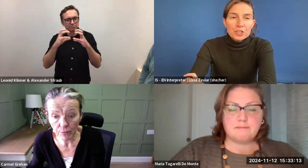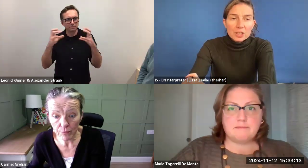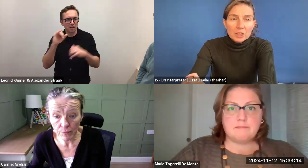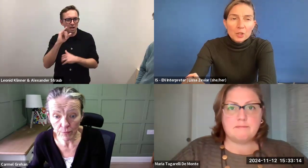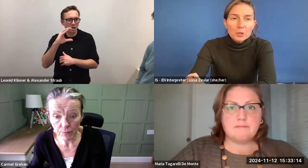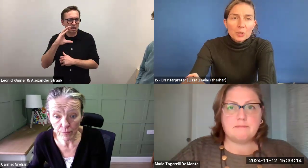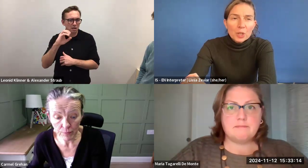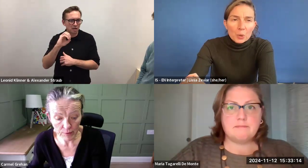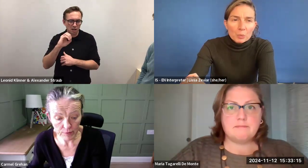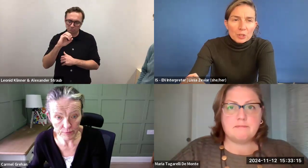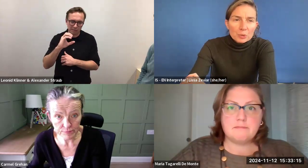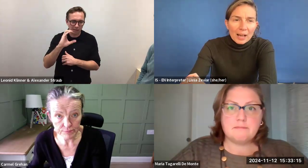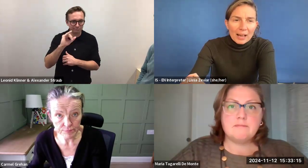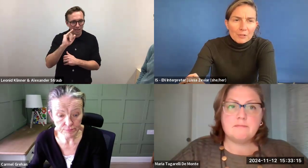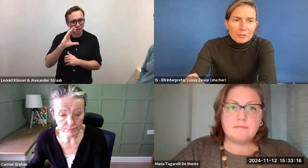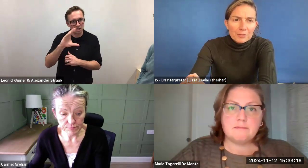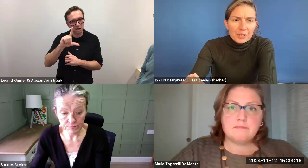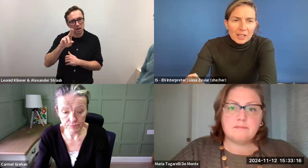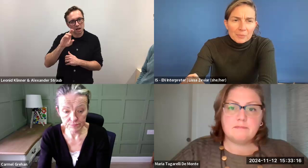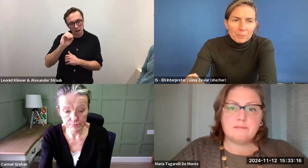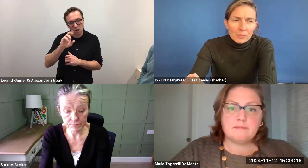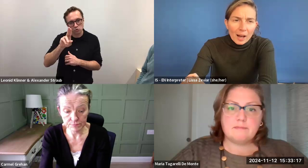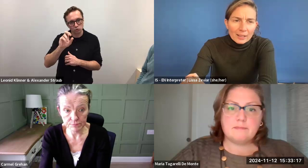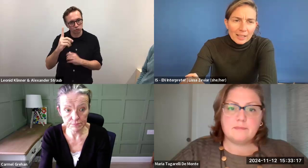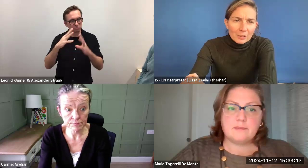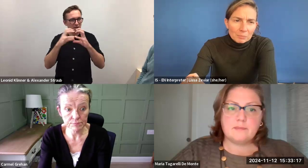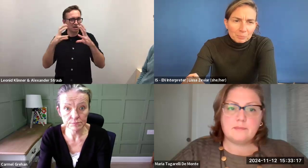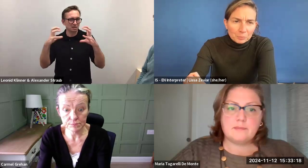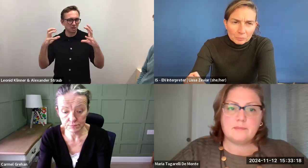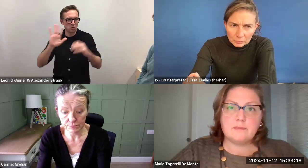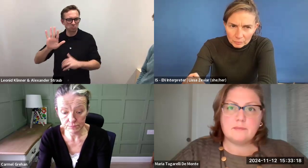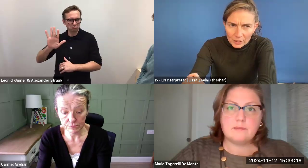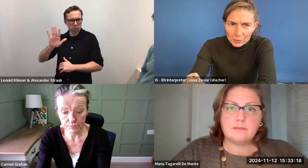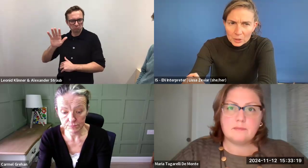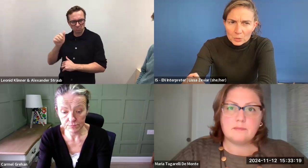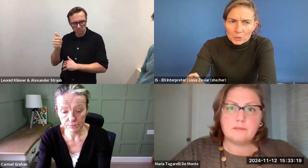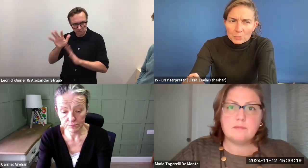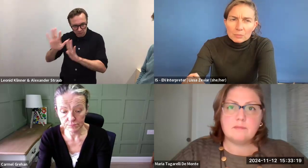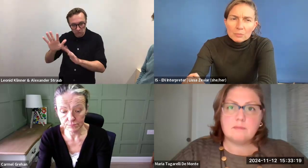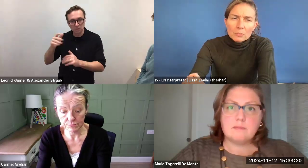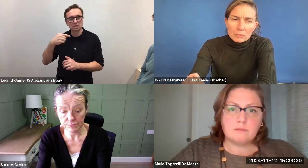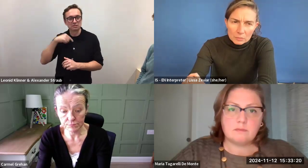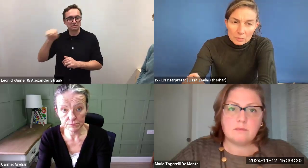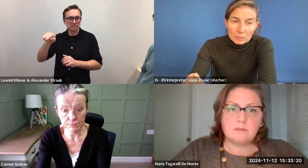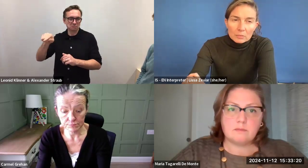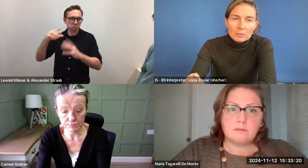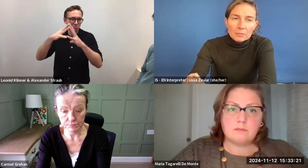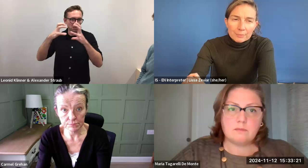At our university in Cologne, we do have iCloud that we use.